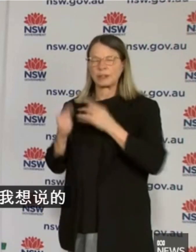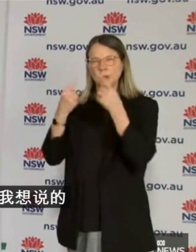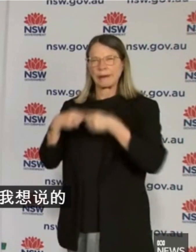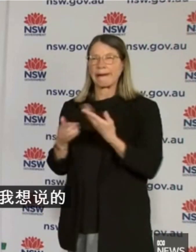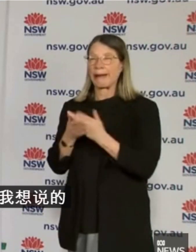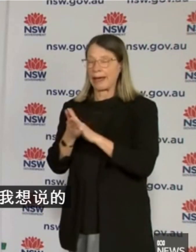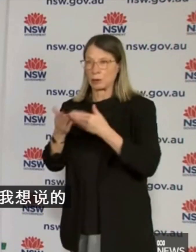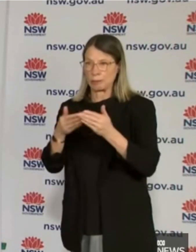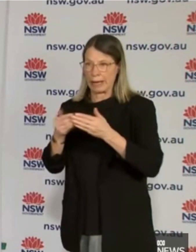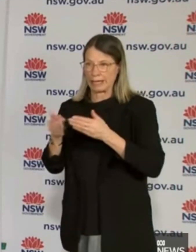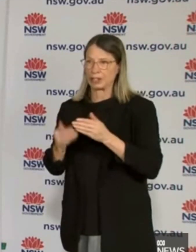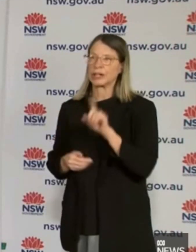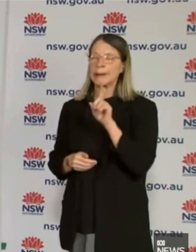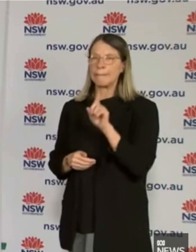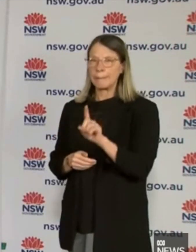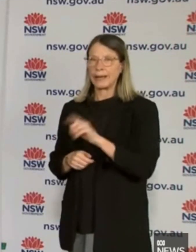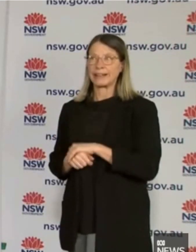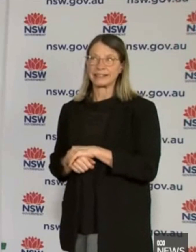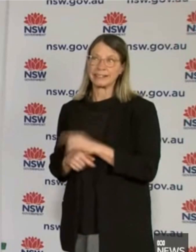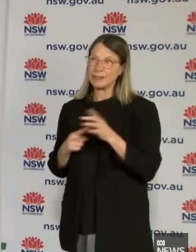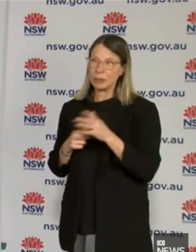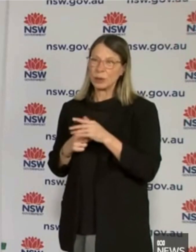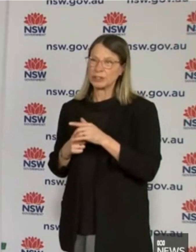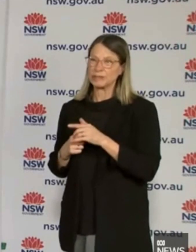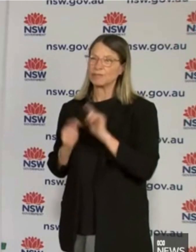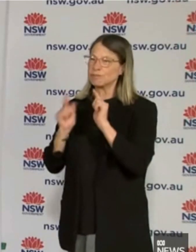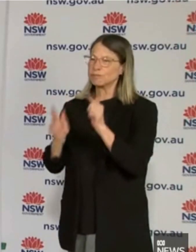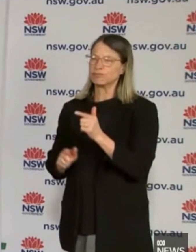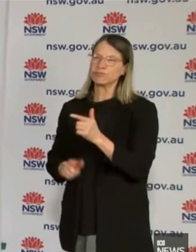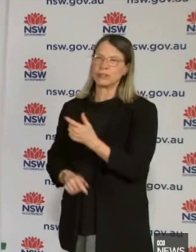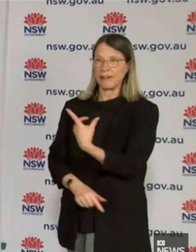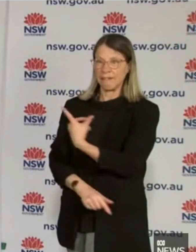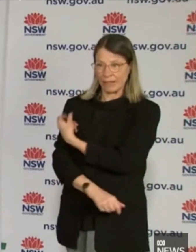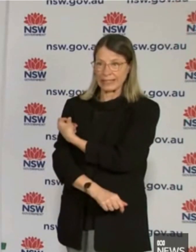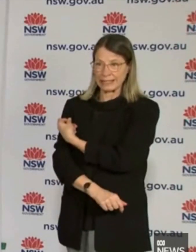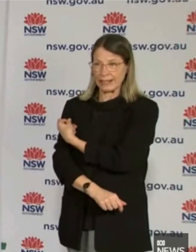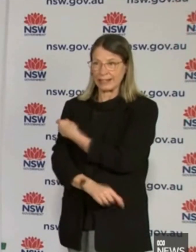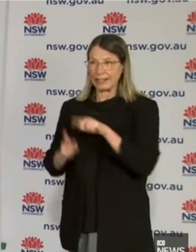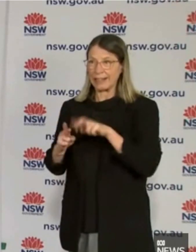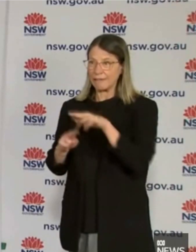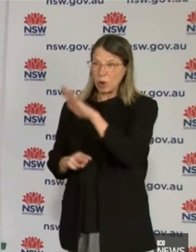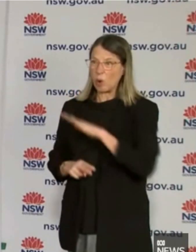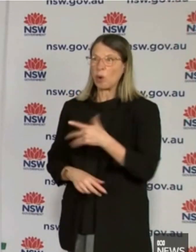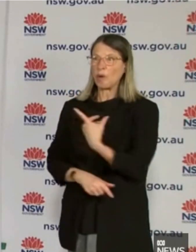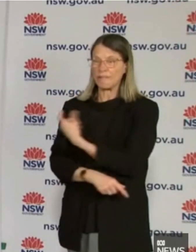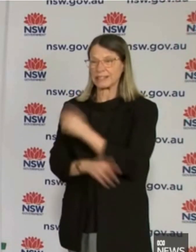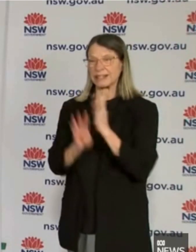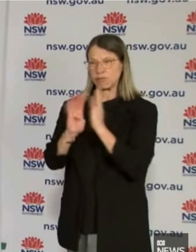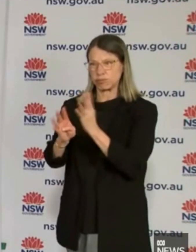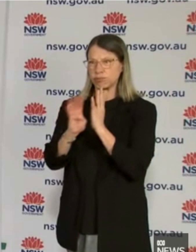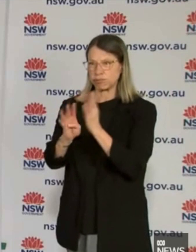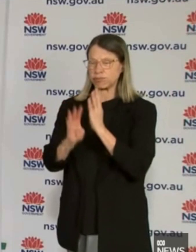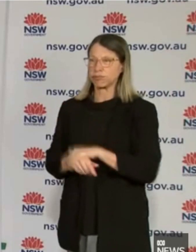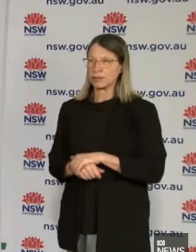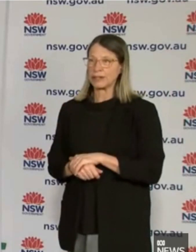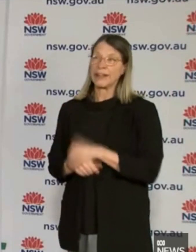trying to work that out, is please go and get vaccinated, because if we can all get vaccinated and get up to the 70 or 80% when we open up,